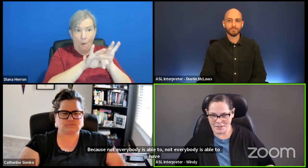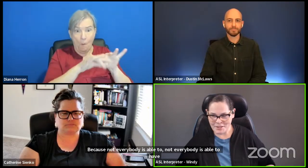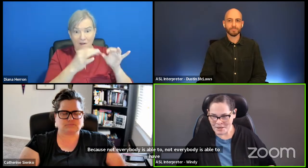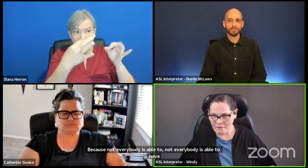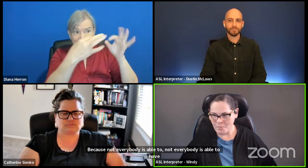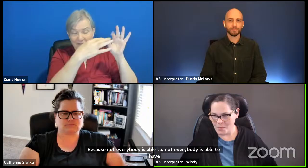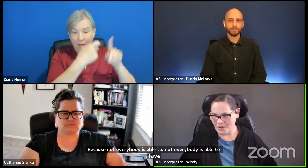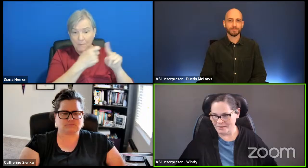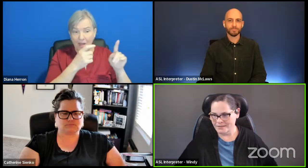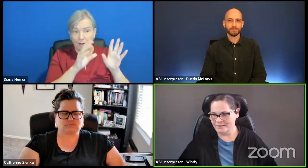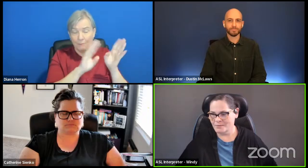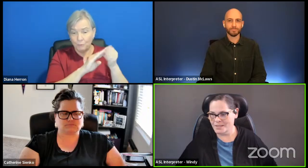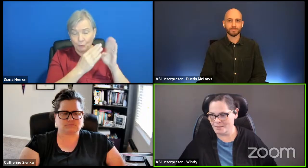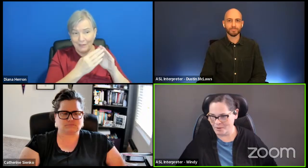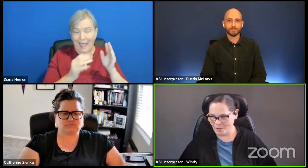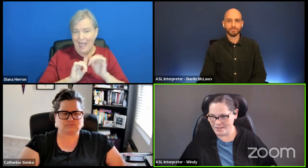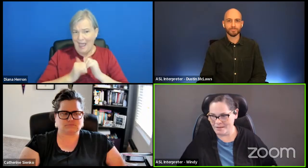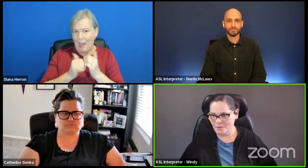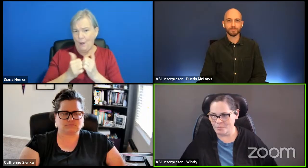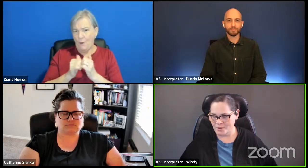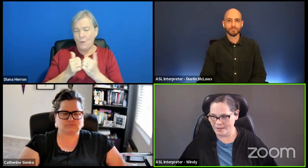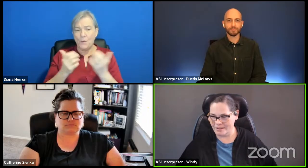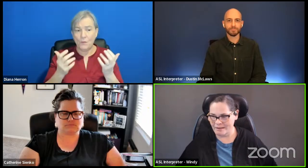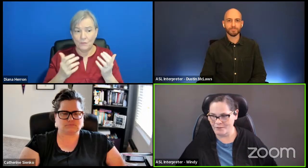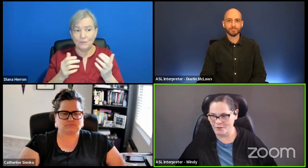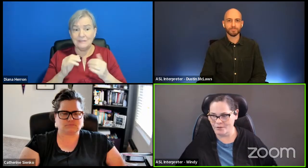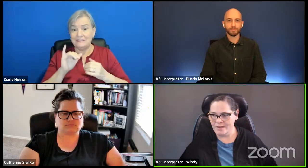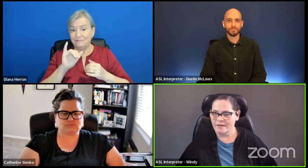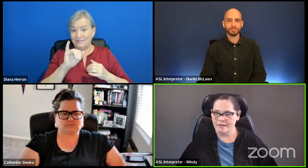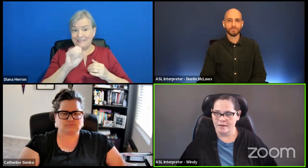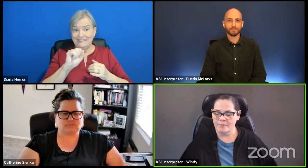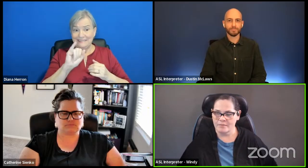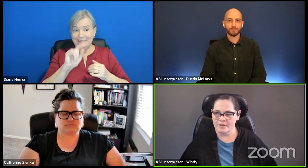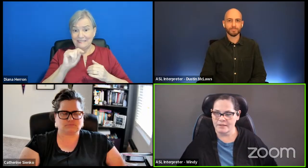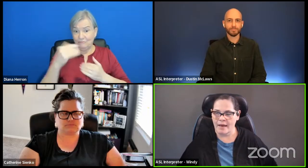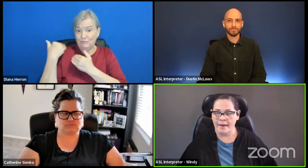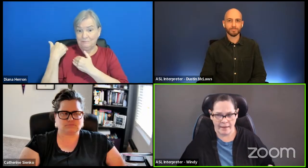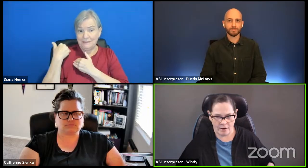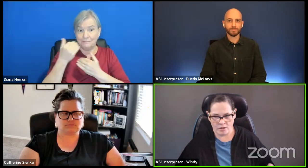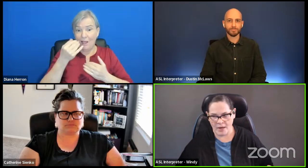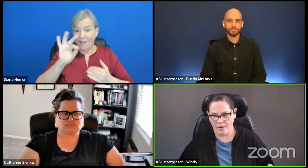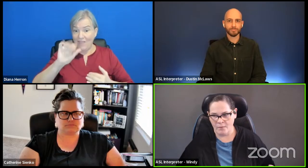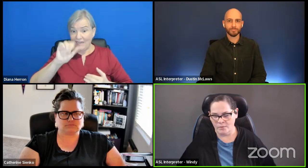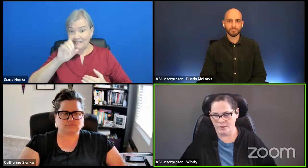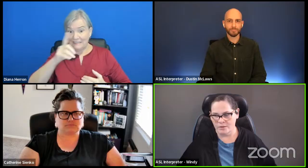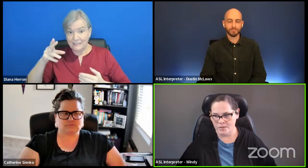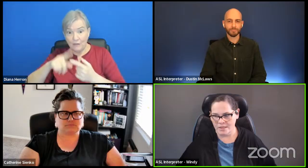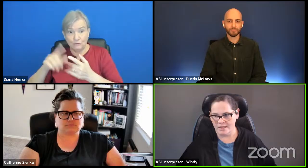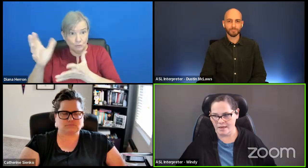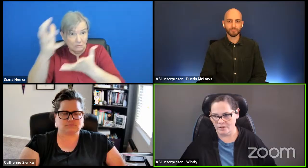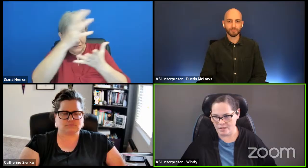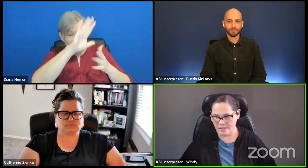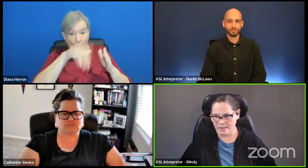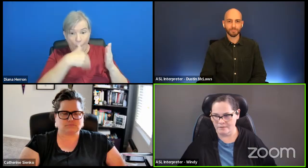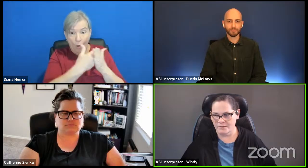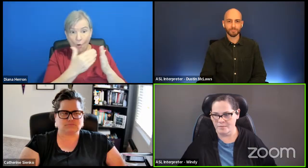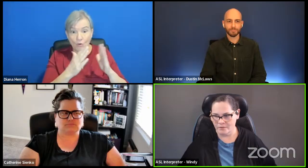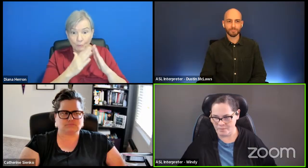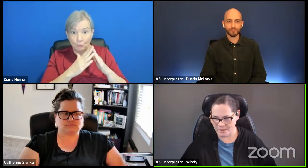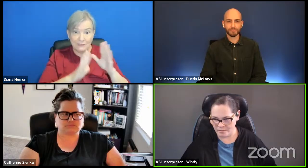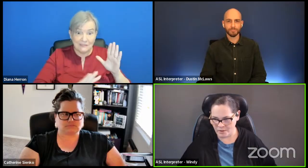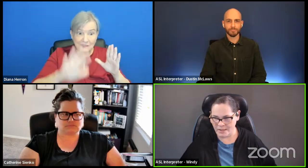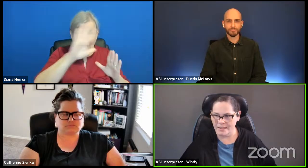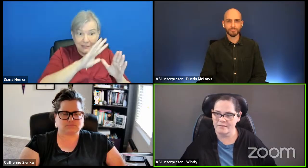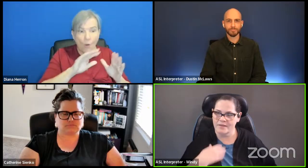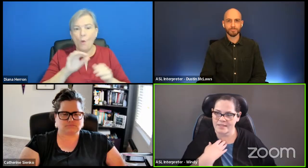what is the function of a board? What is the purpose of a board? If you're and also how are we using that alongside the